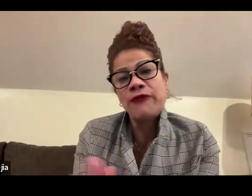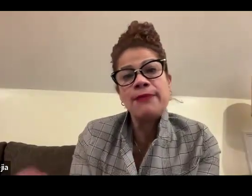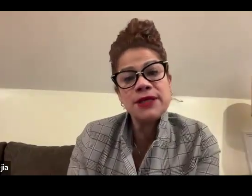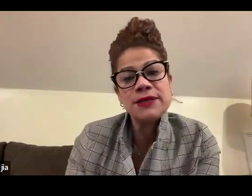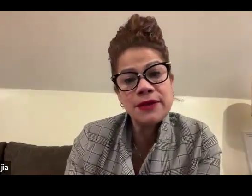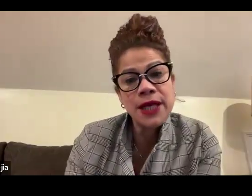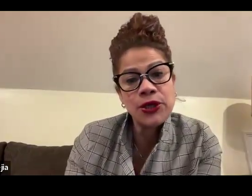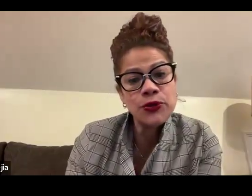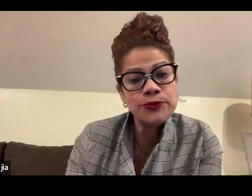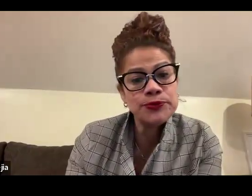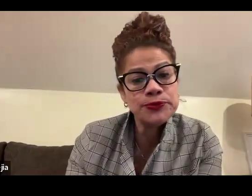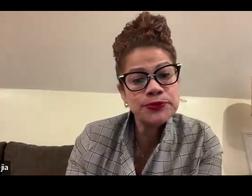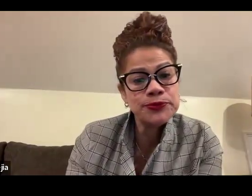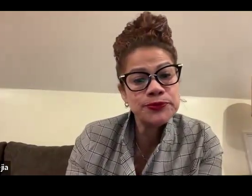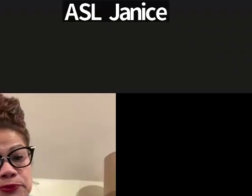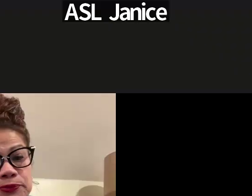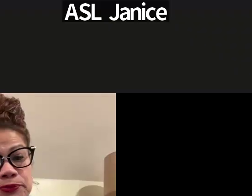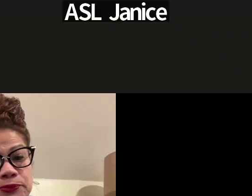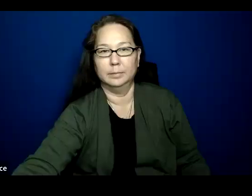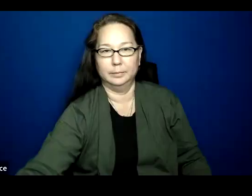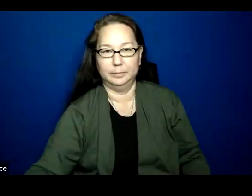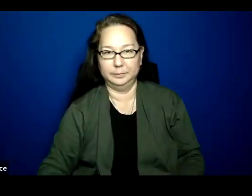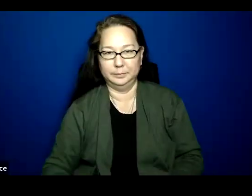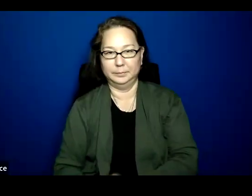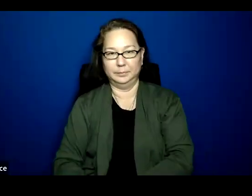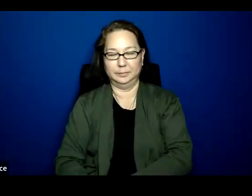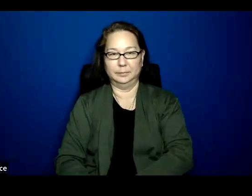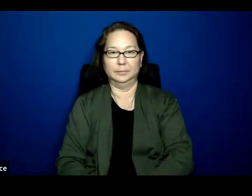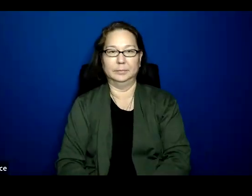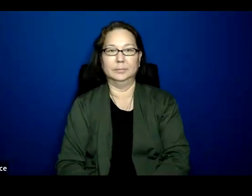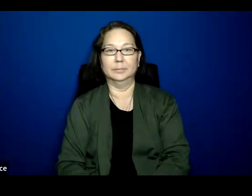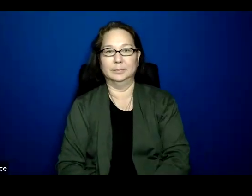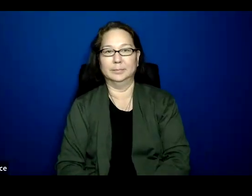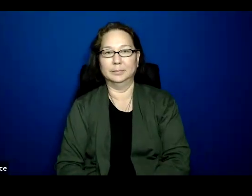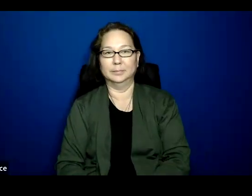right by our families. Thank you. Thank you, Councillor Mejia.